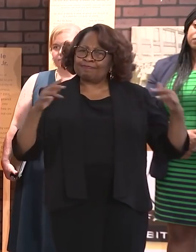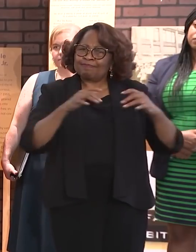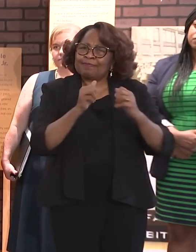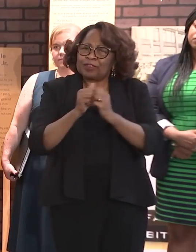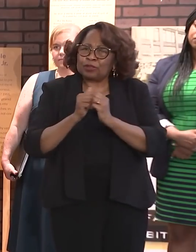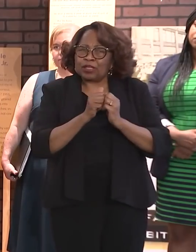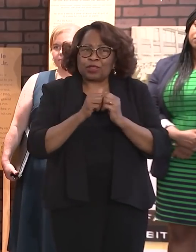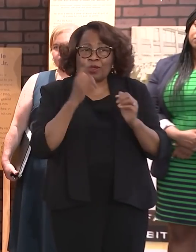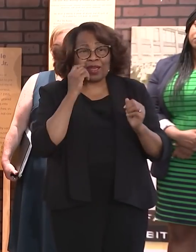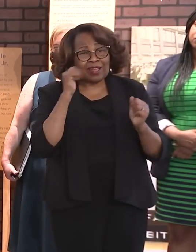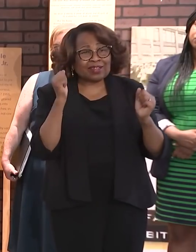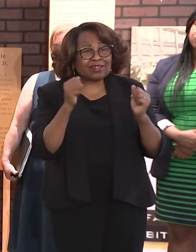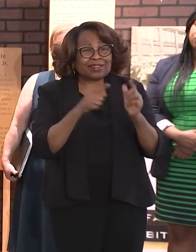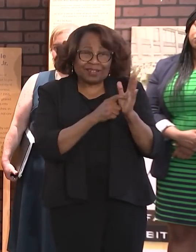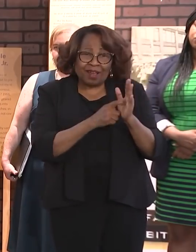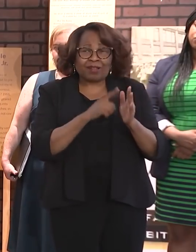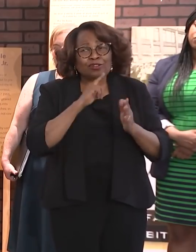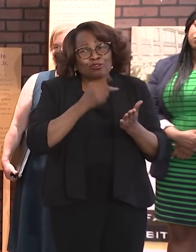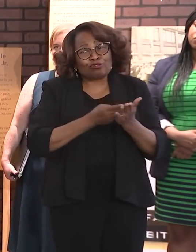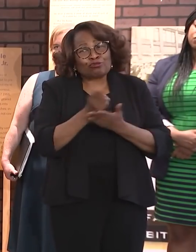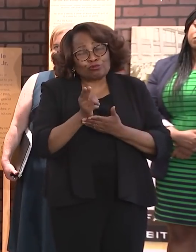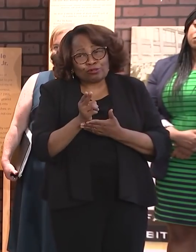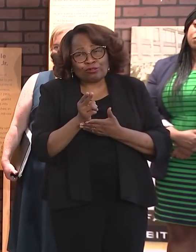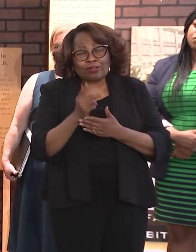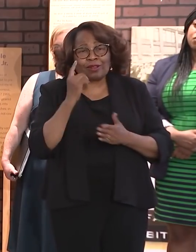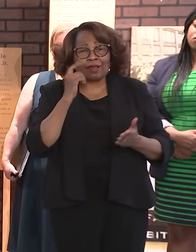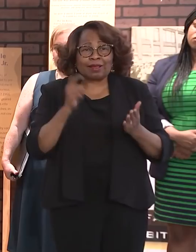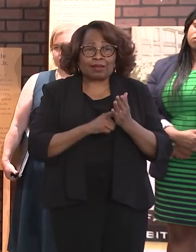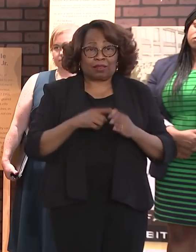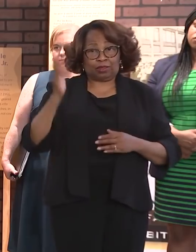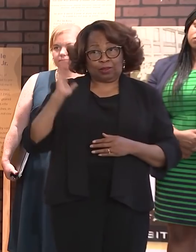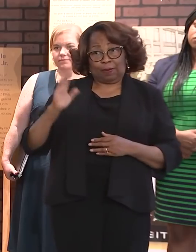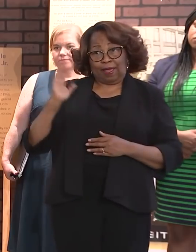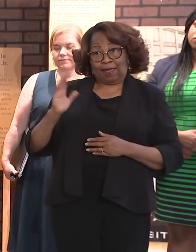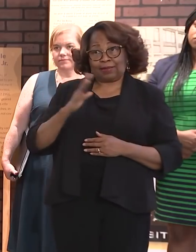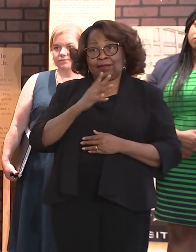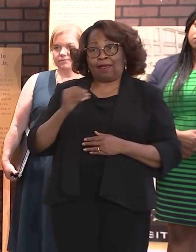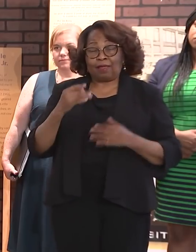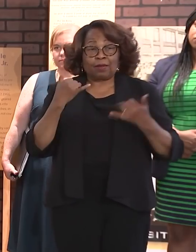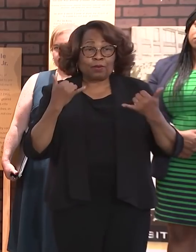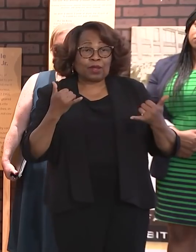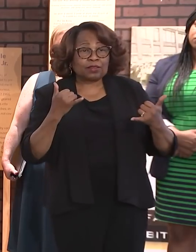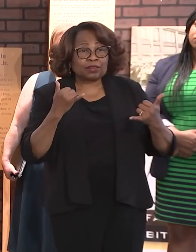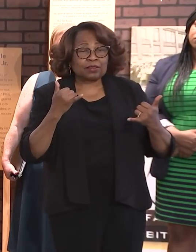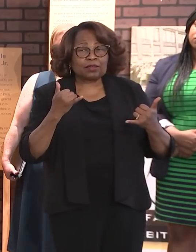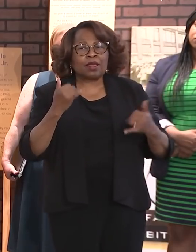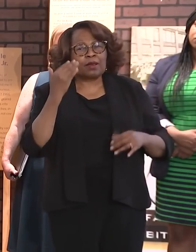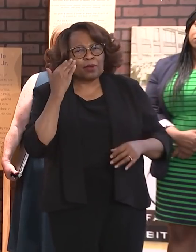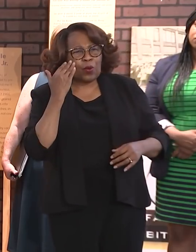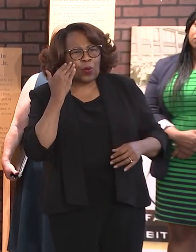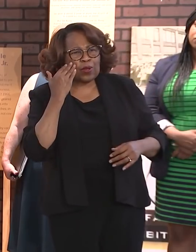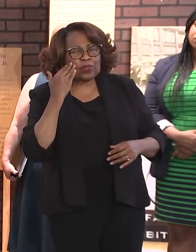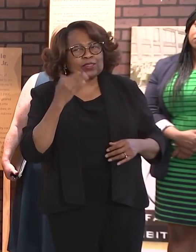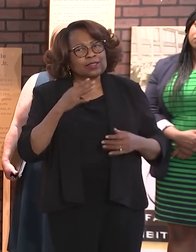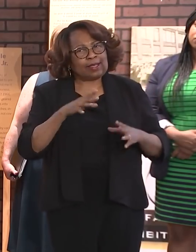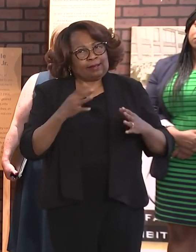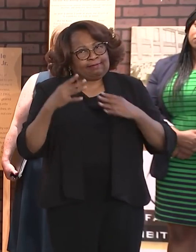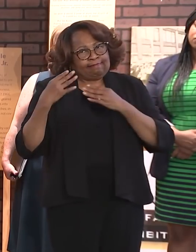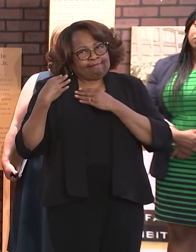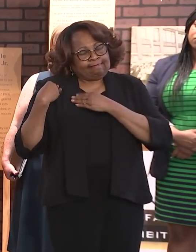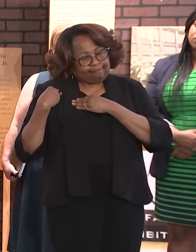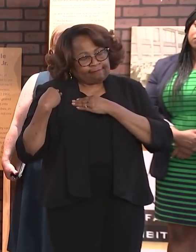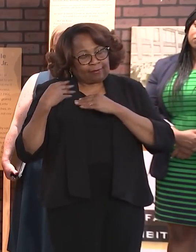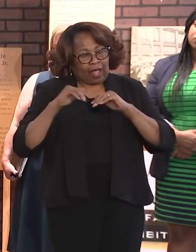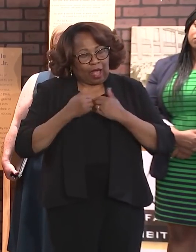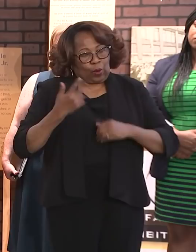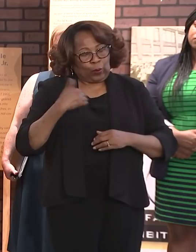and acknowledge the truth, acknowledge the past and the present, and be cognizant of and take accountability for the